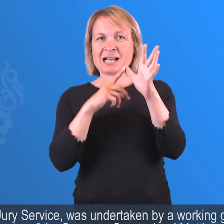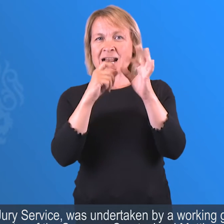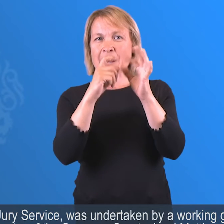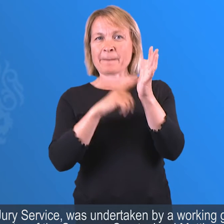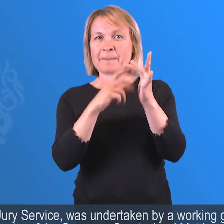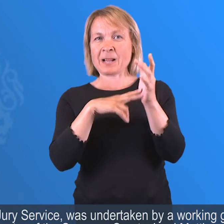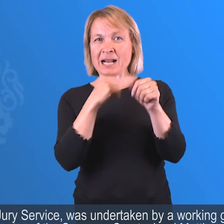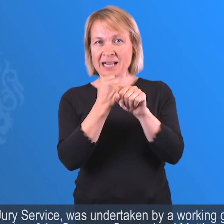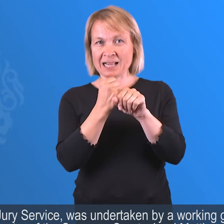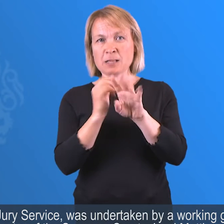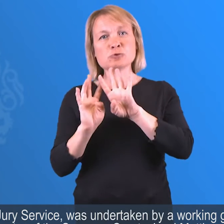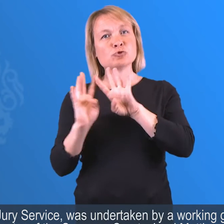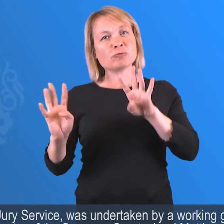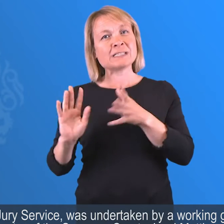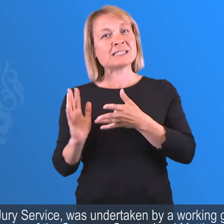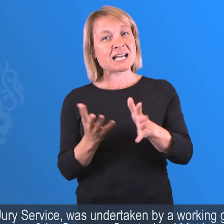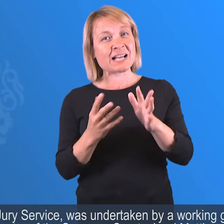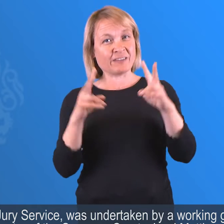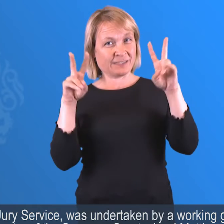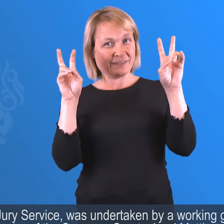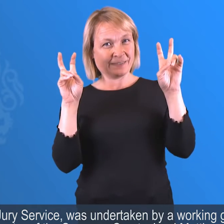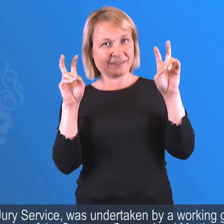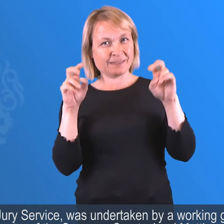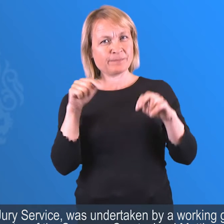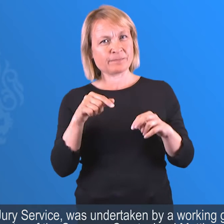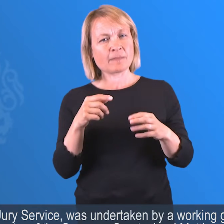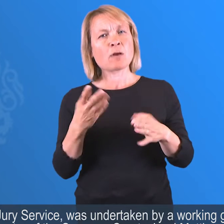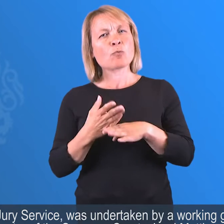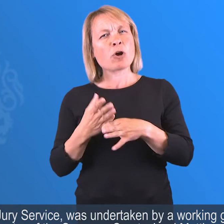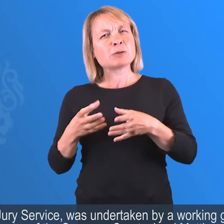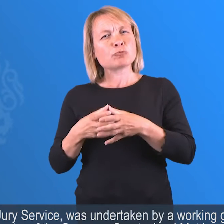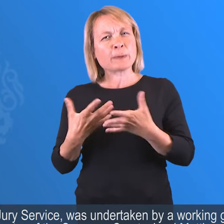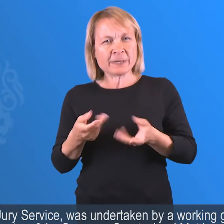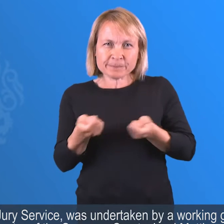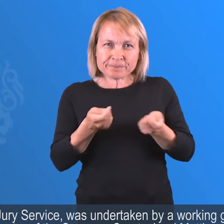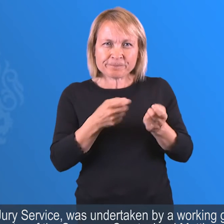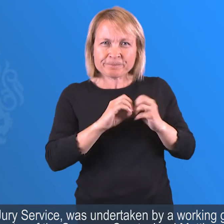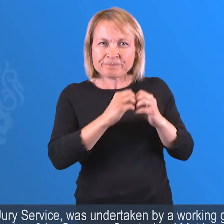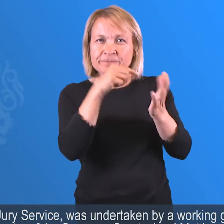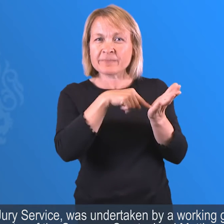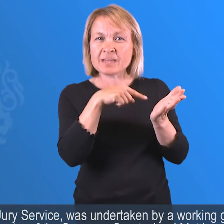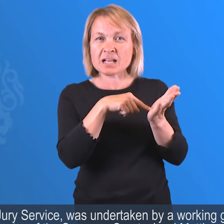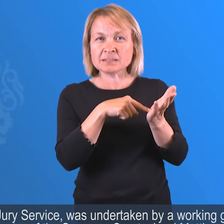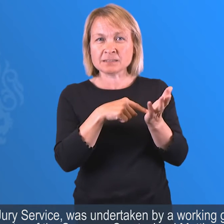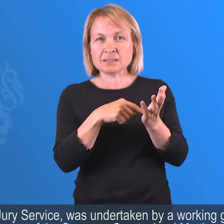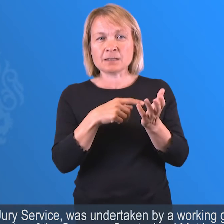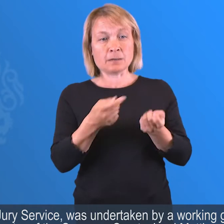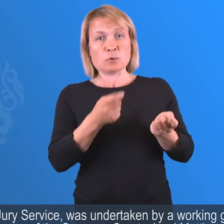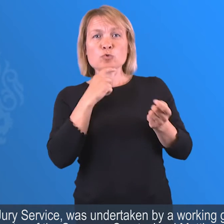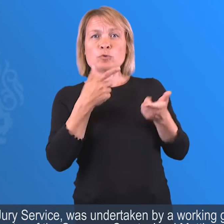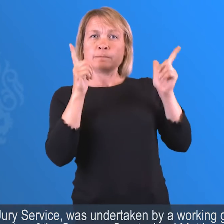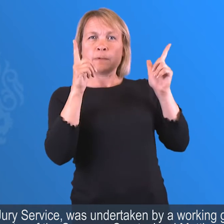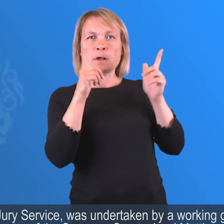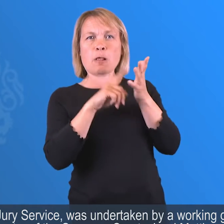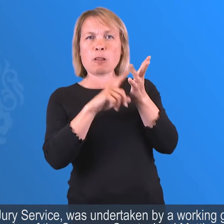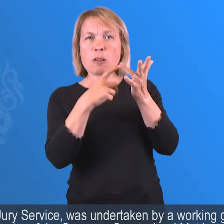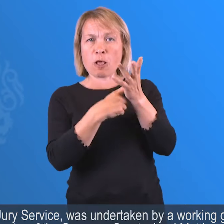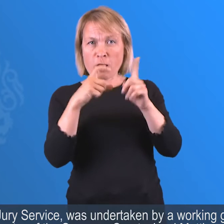A study, Enabling Jury Service, was undertaken by a working group chaired by a Senator of the Supreme Courts,